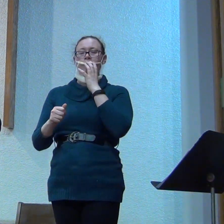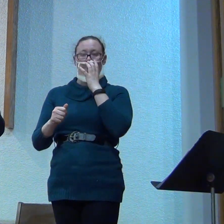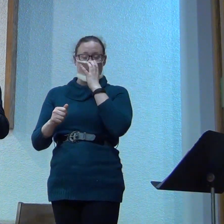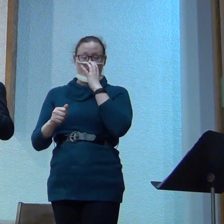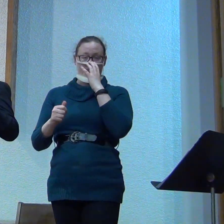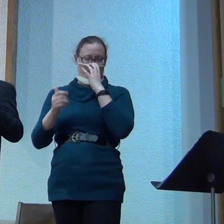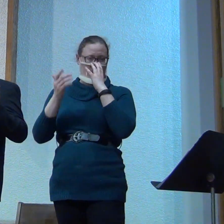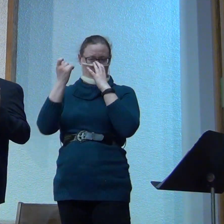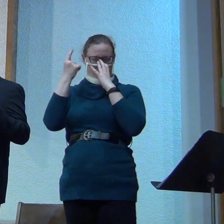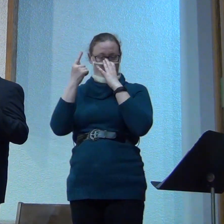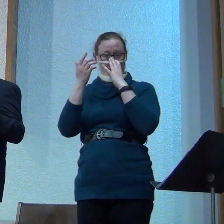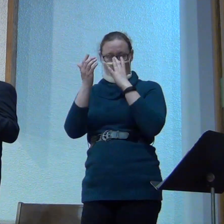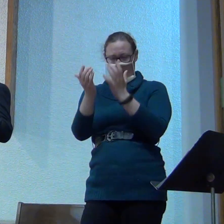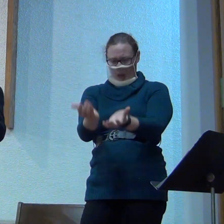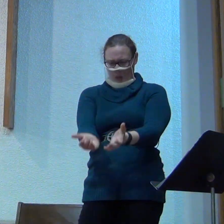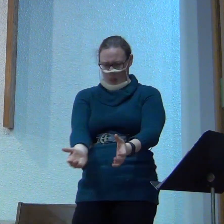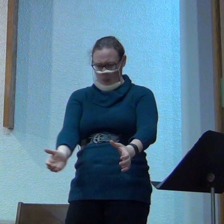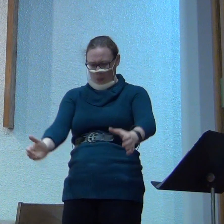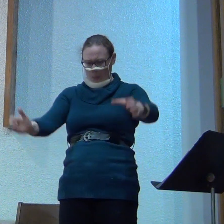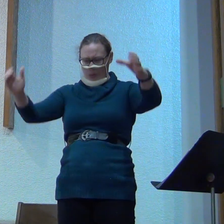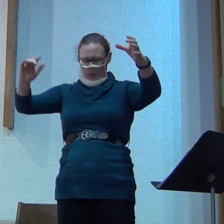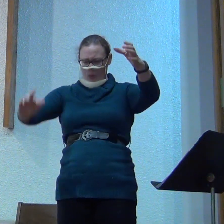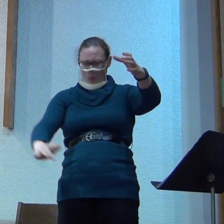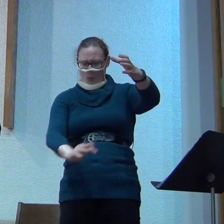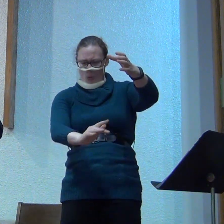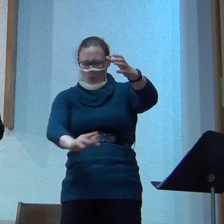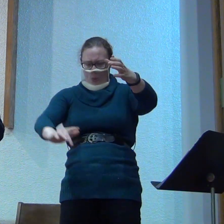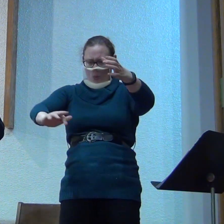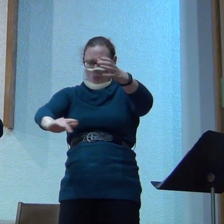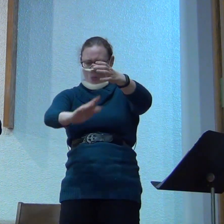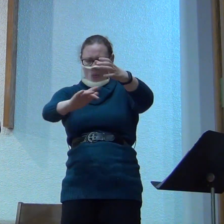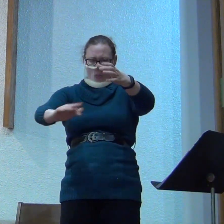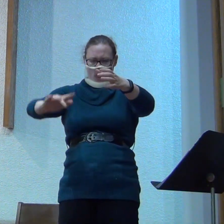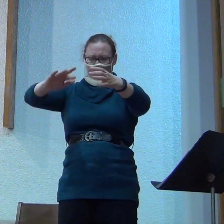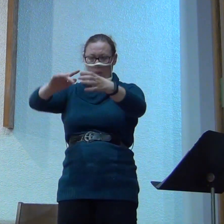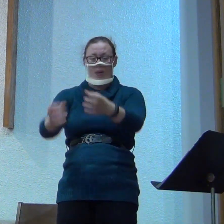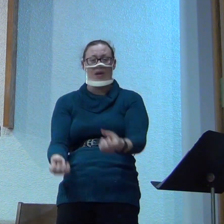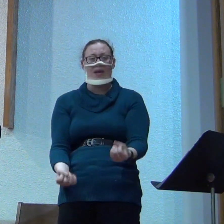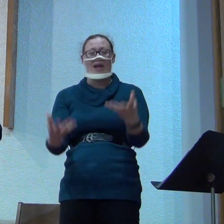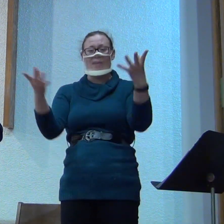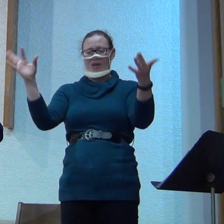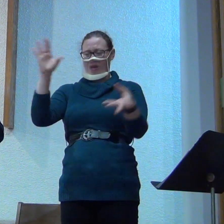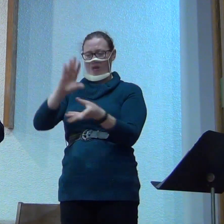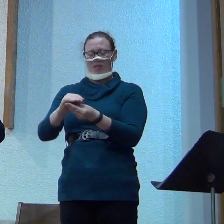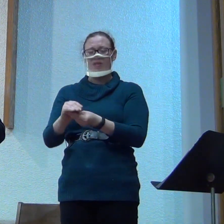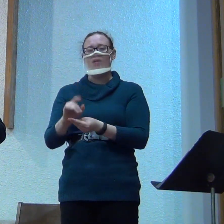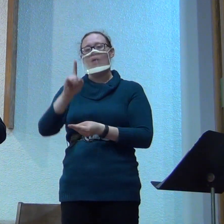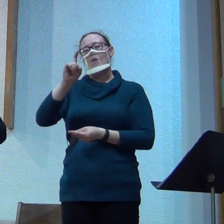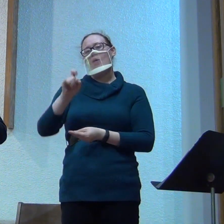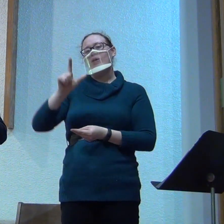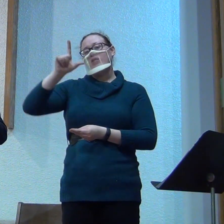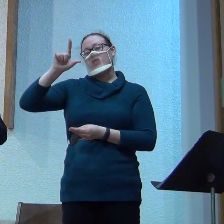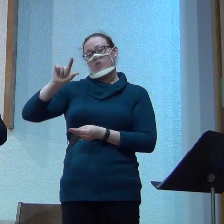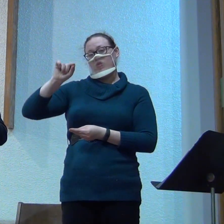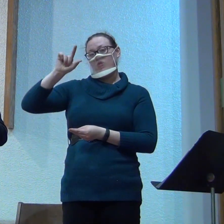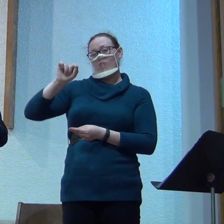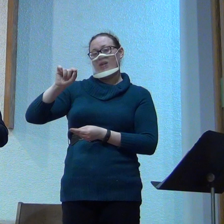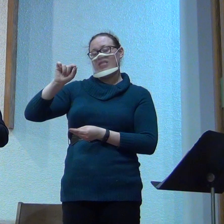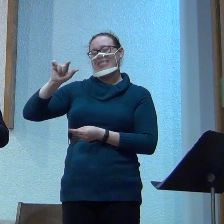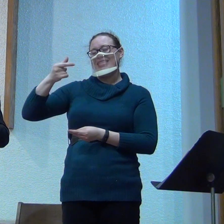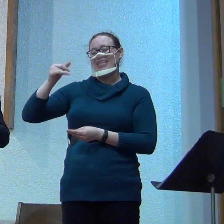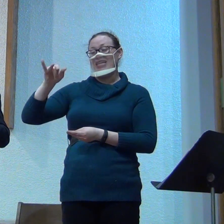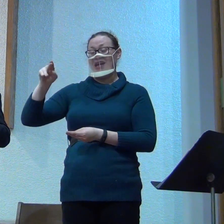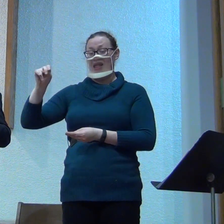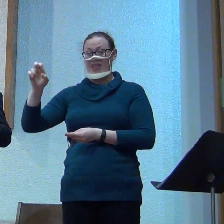hold up to 180 gallons. So there is a quantity of miracle here that we need to